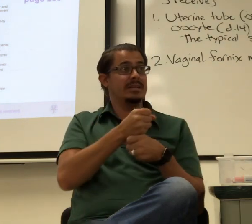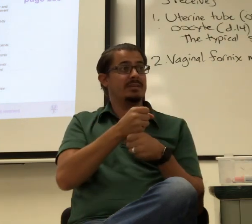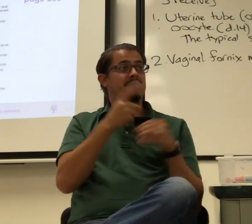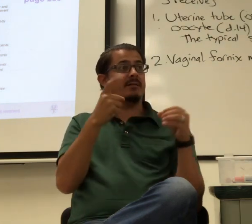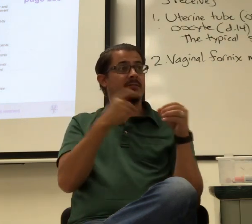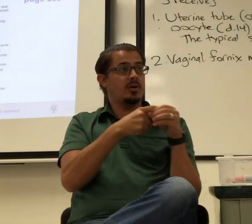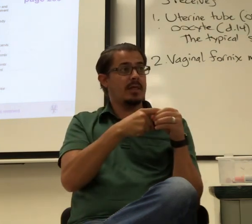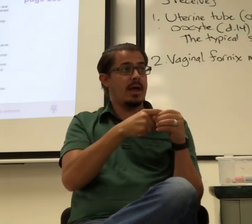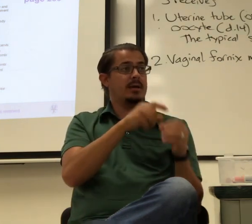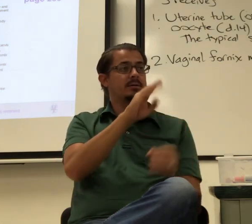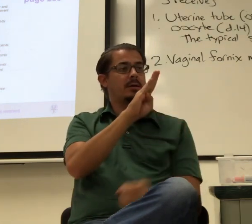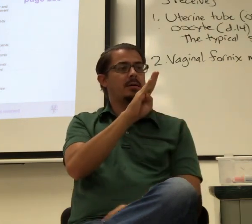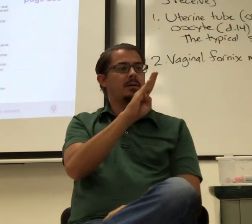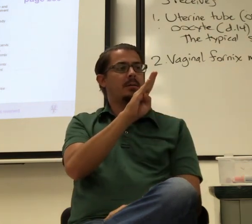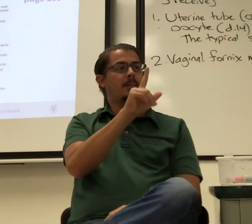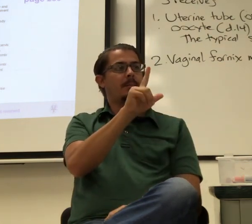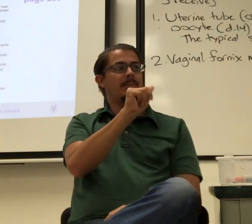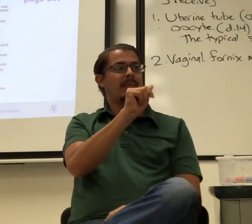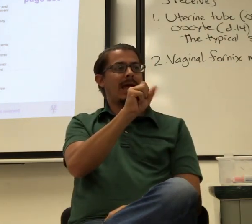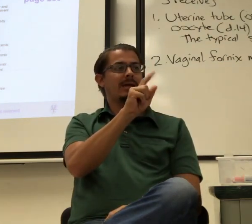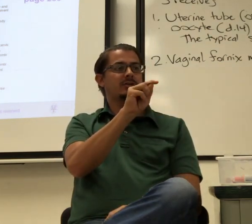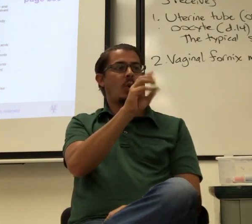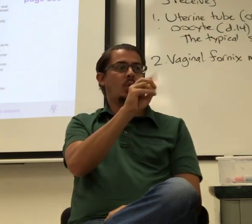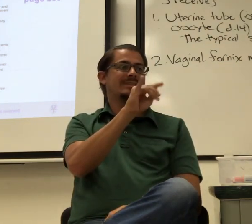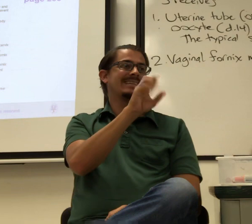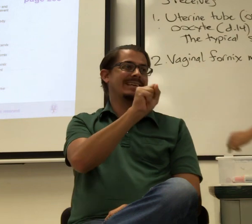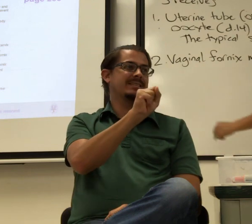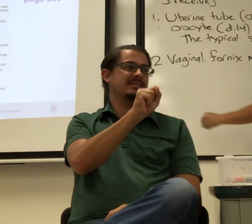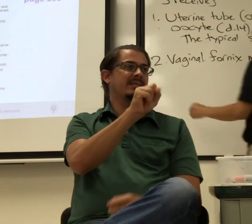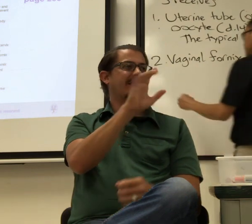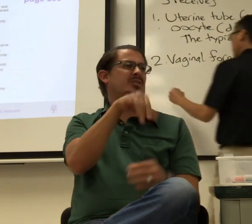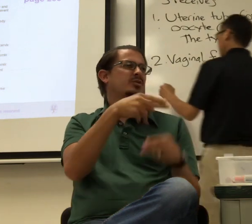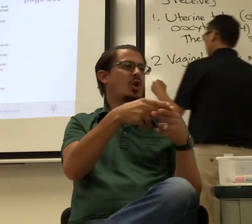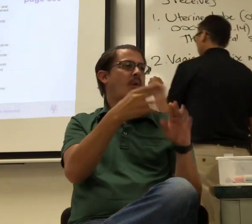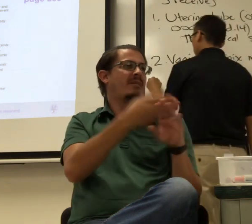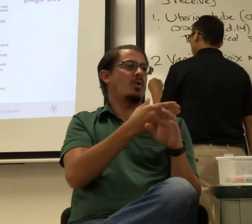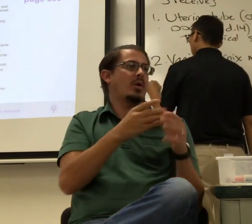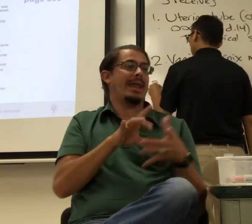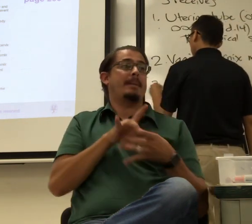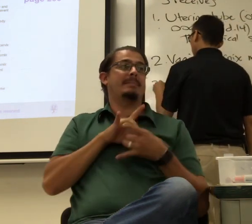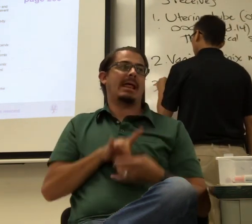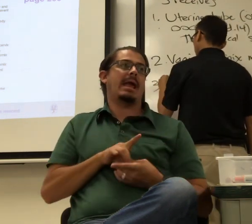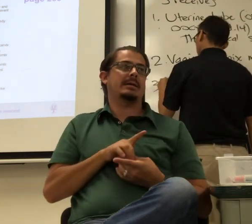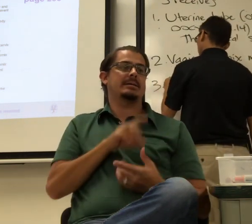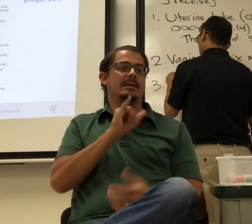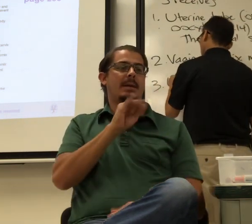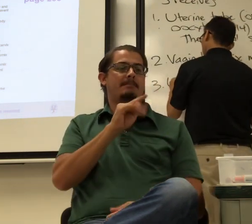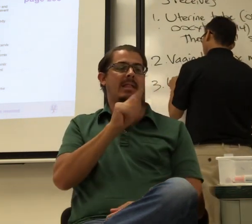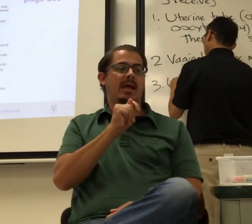fertilized blastocyst. That's kind of what you call it before it implants, the fertilized egg.